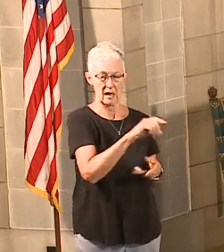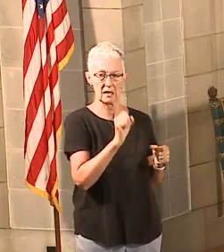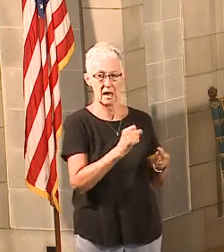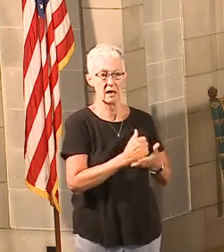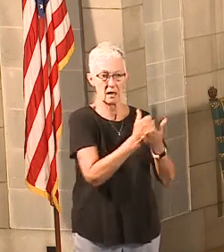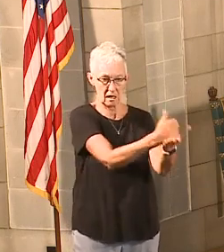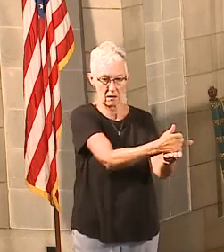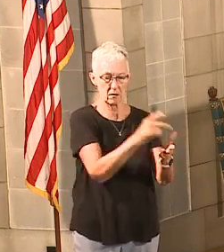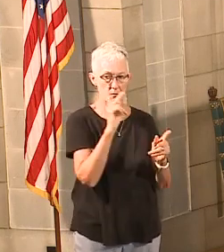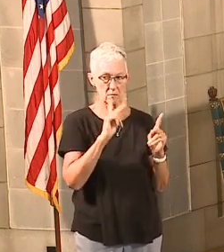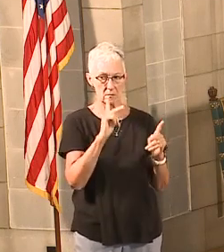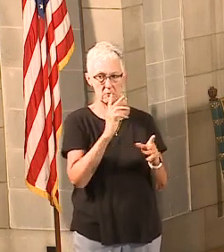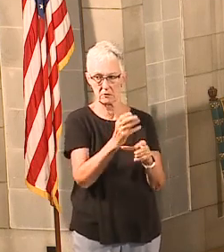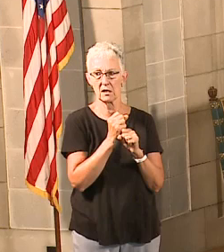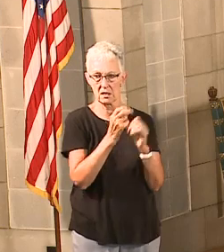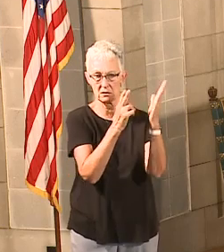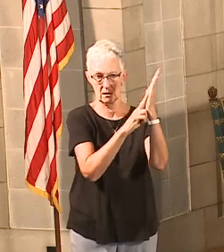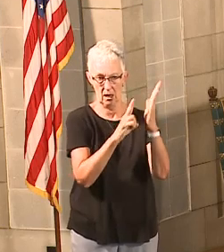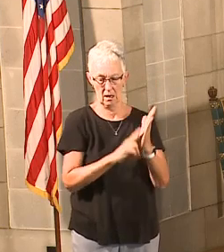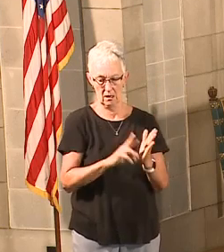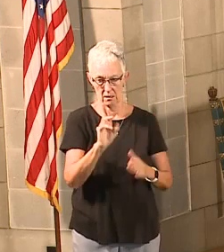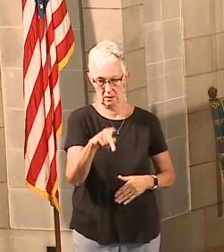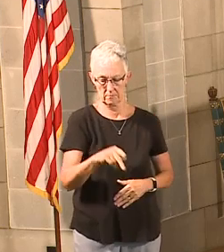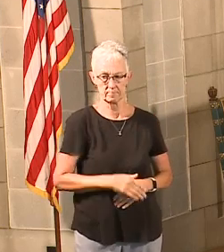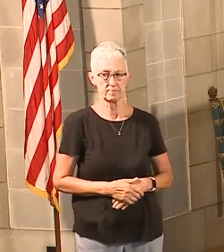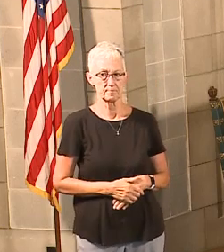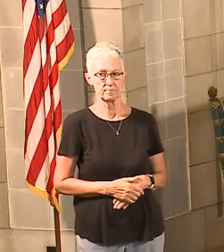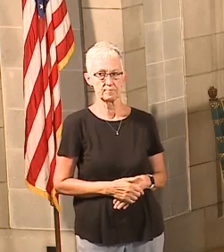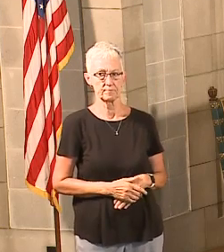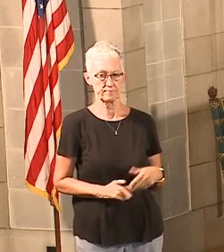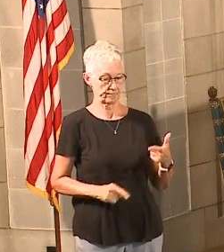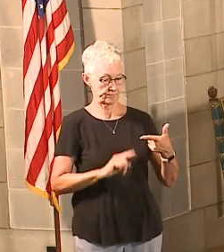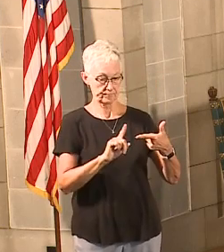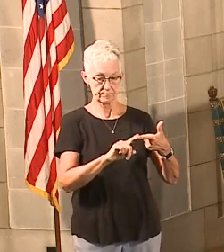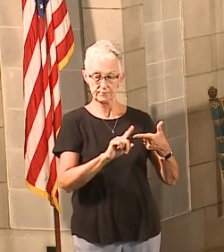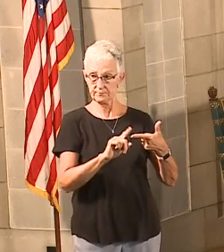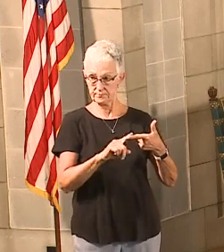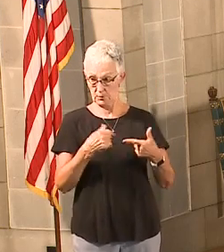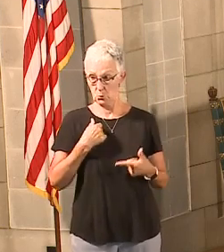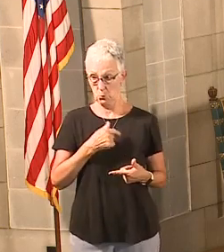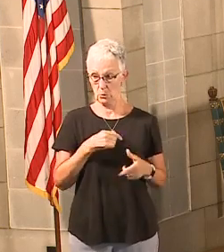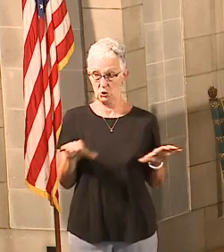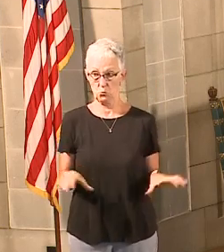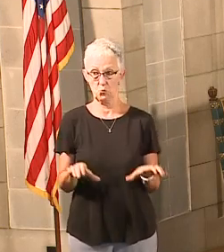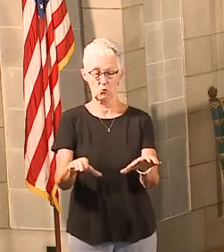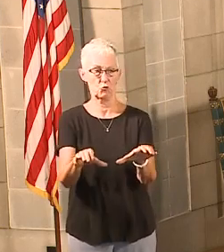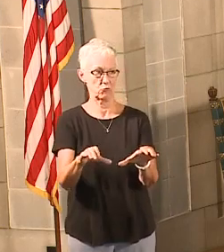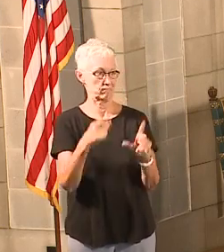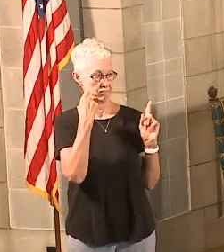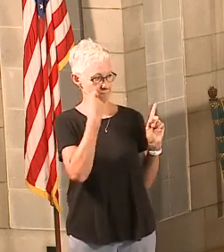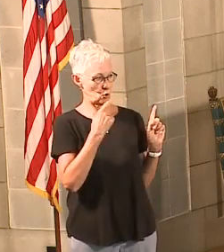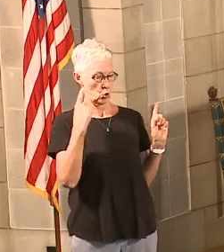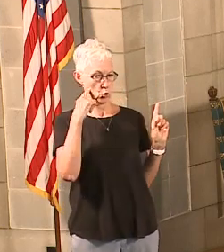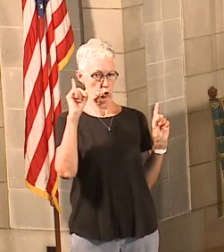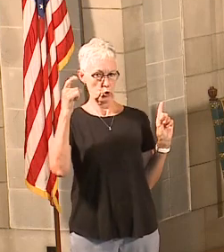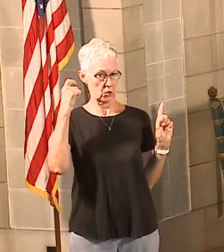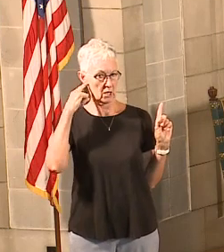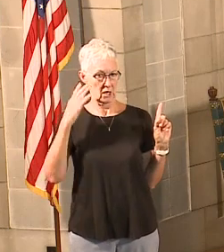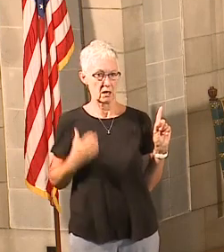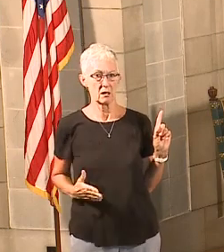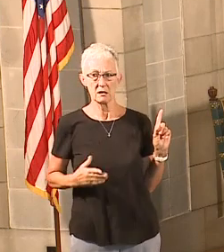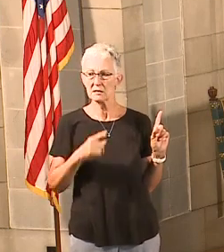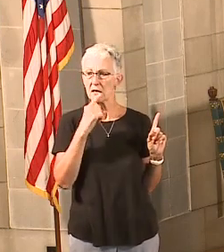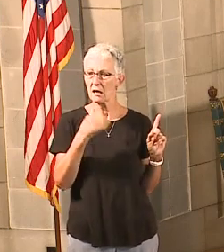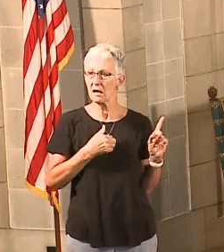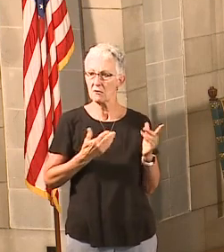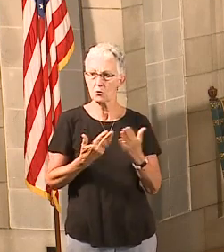we can provide the best service. The second thing that we're going to be doing, and you just heard the Governor mention about the new 68